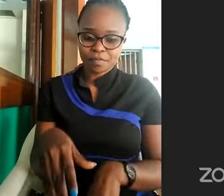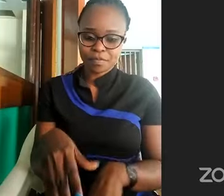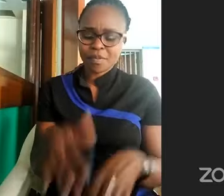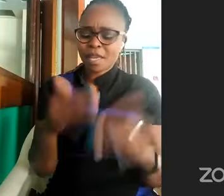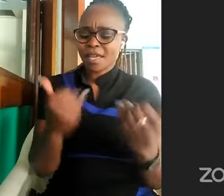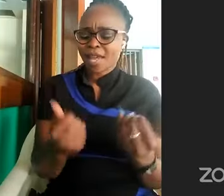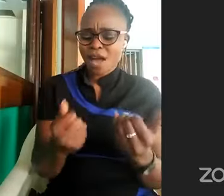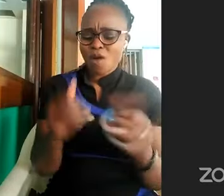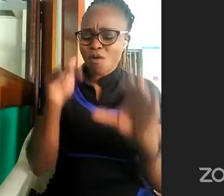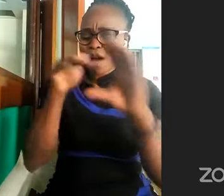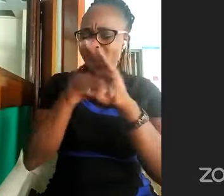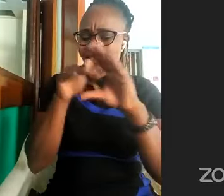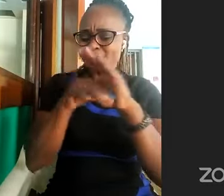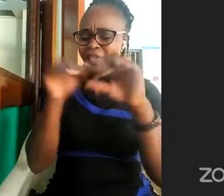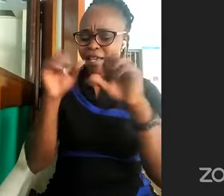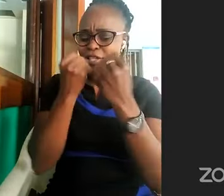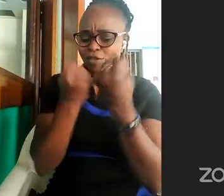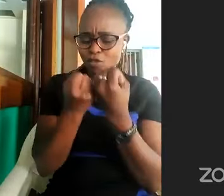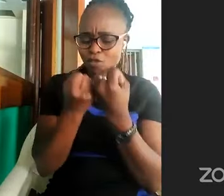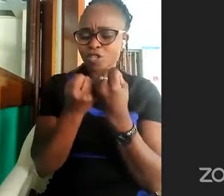corruption with social services can lead to the